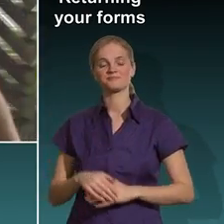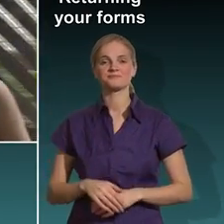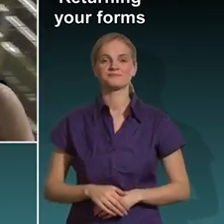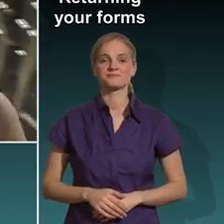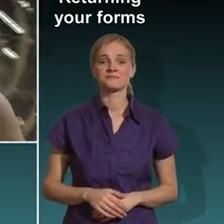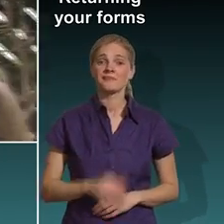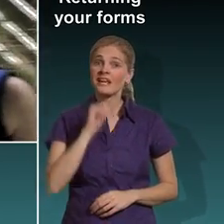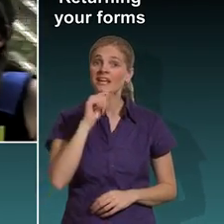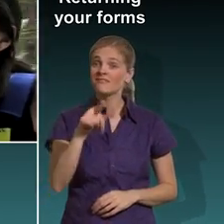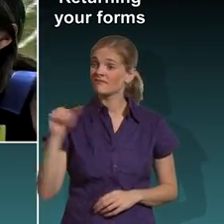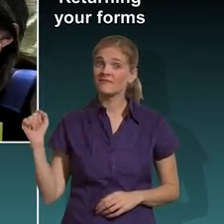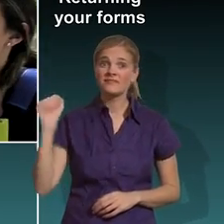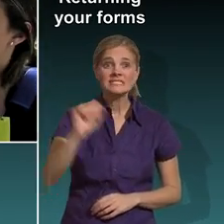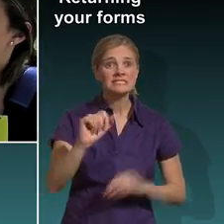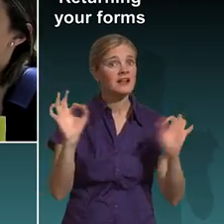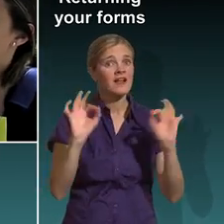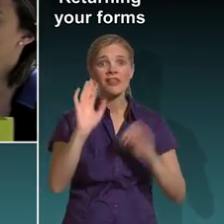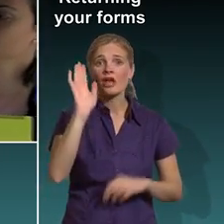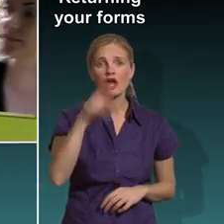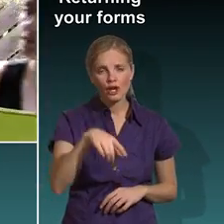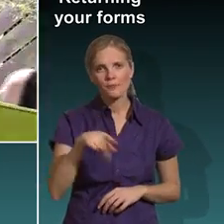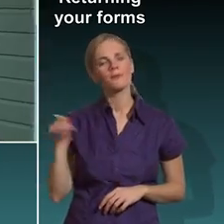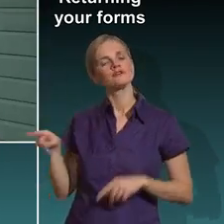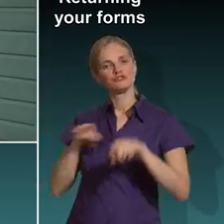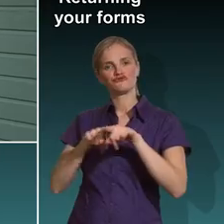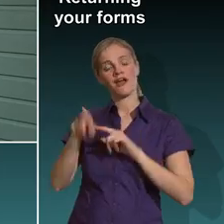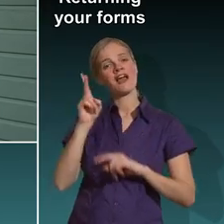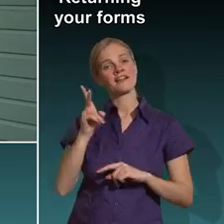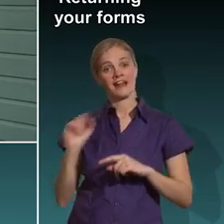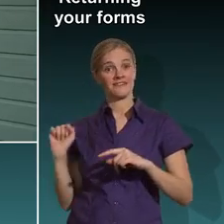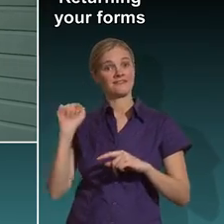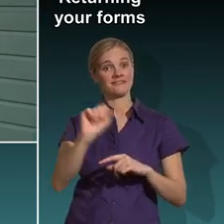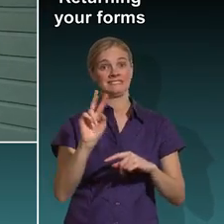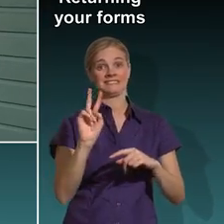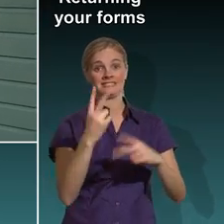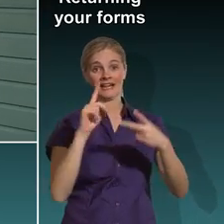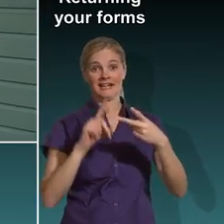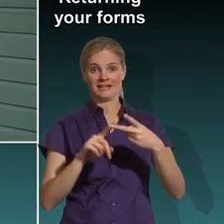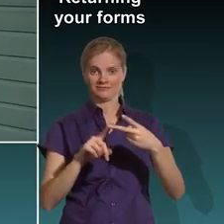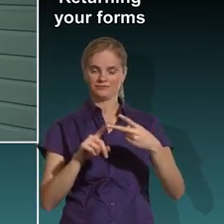If you're not home when the collector comes, that's okay. They will visit again later.